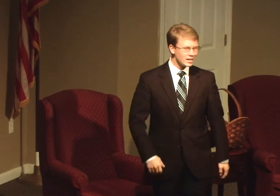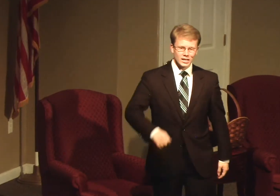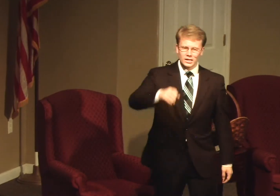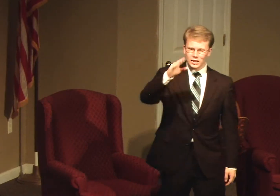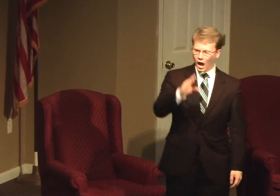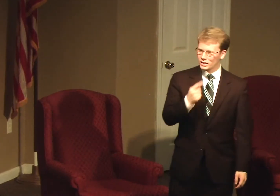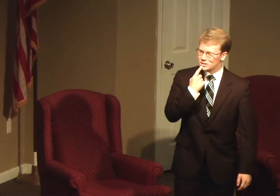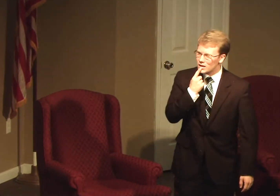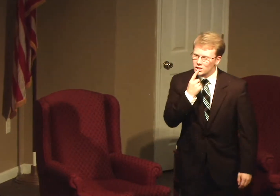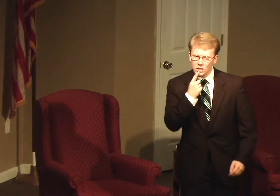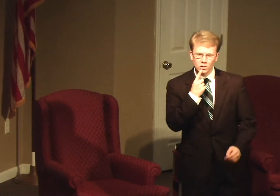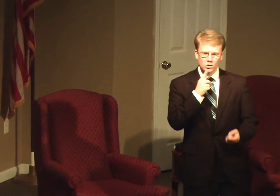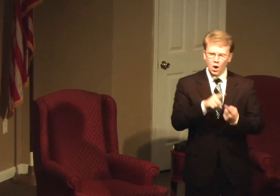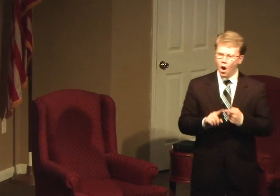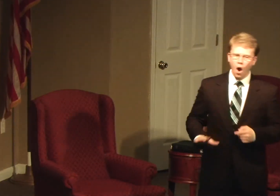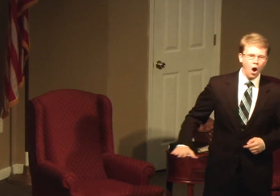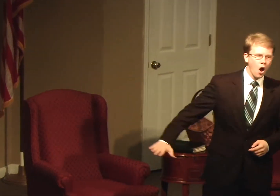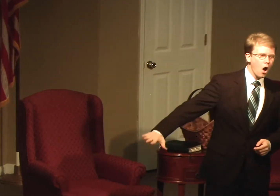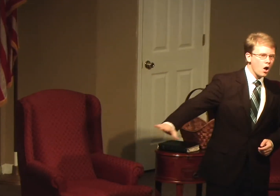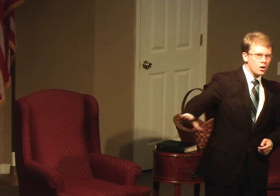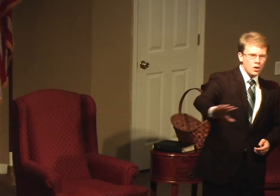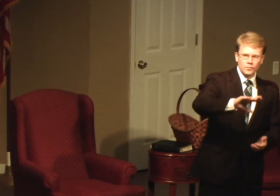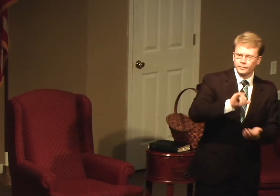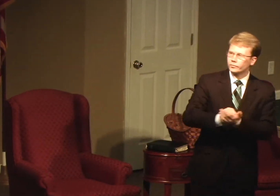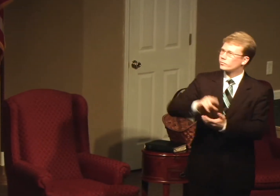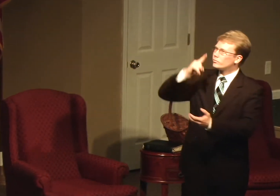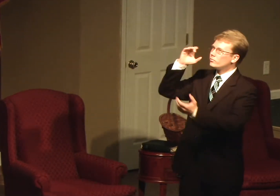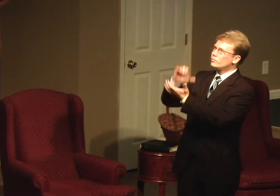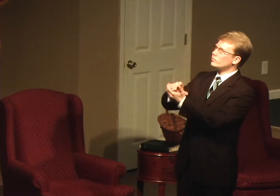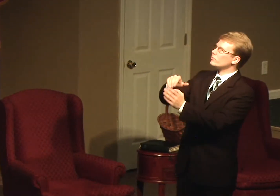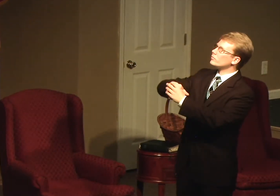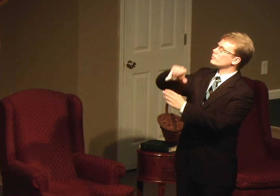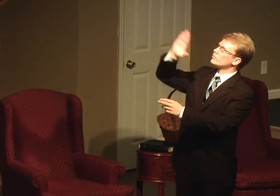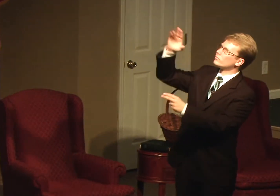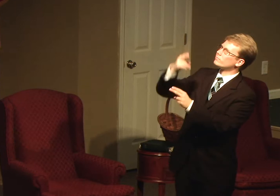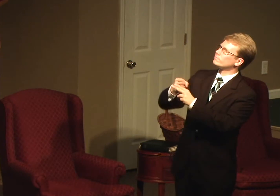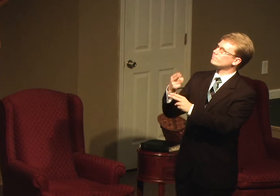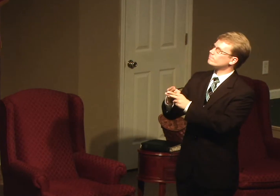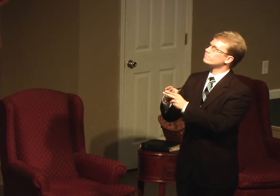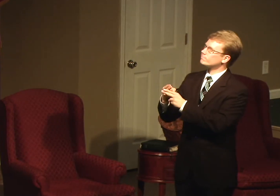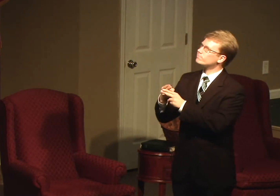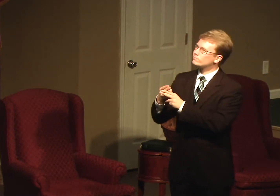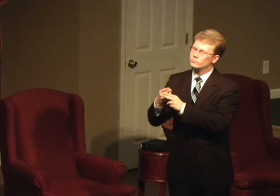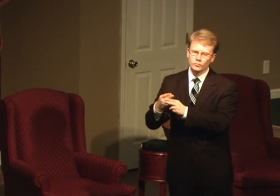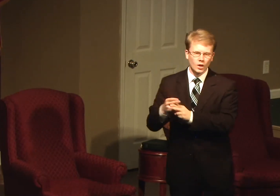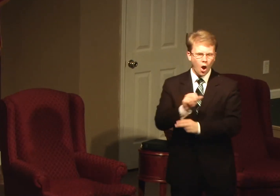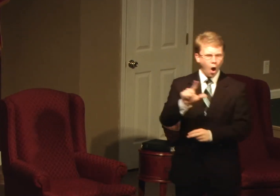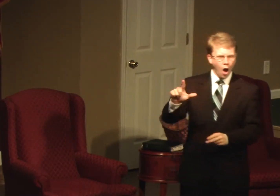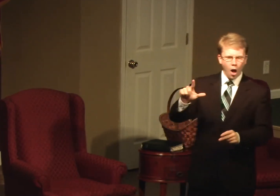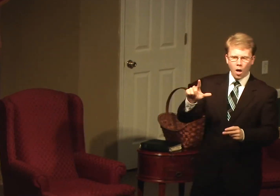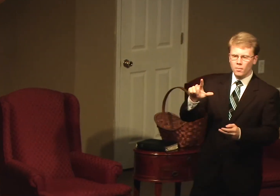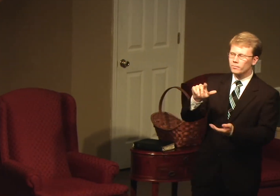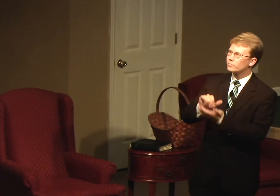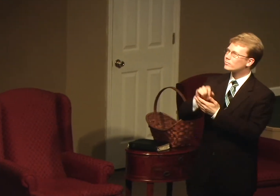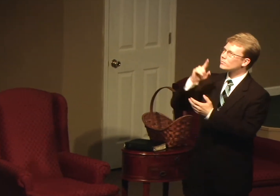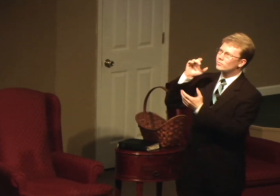That's what that is saying there to us. That all over this world, where they name your